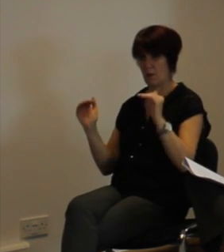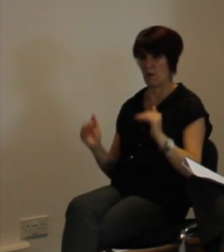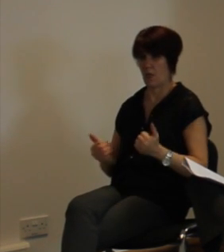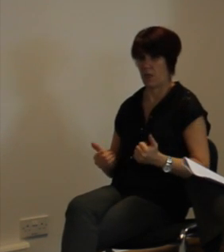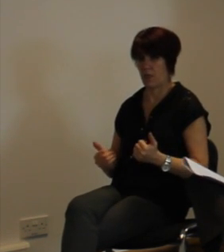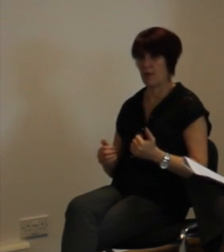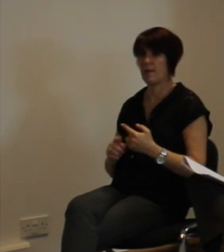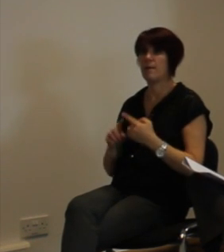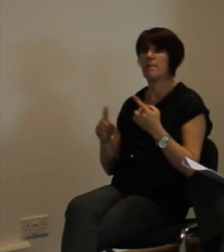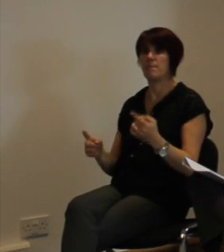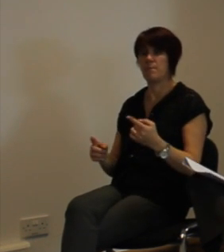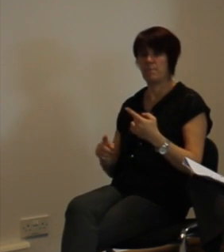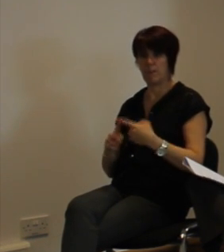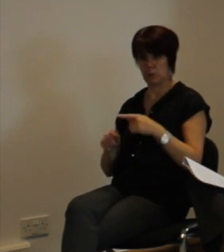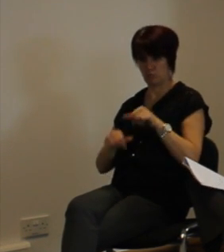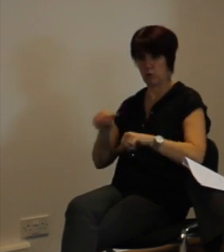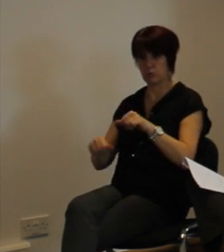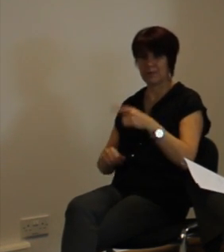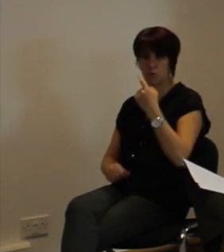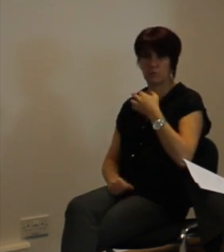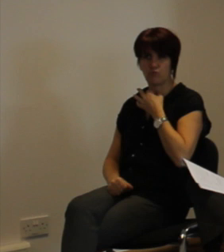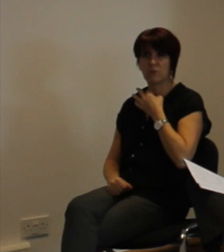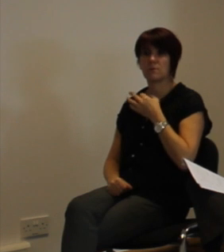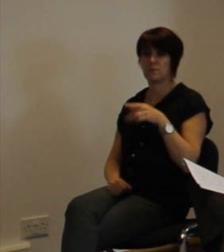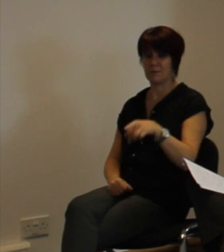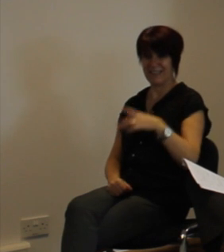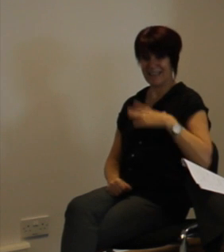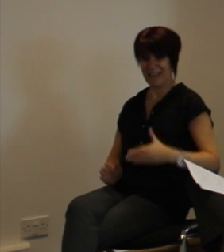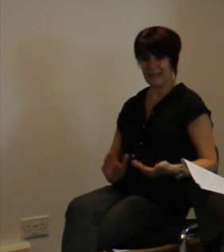we're risking the consistency in our processes as well. We need to be able to justify